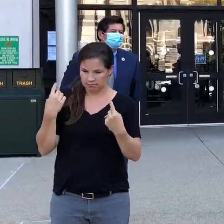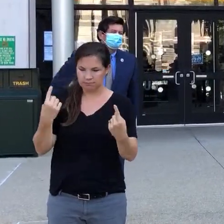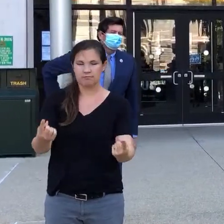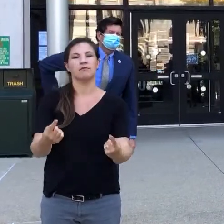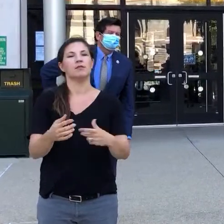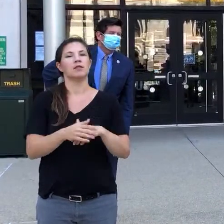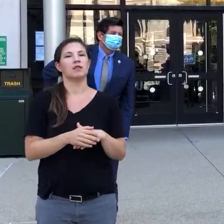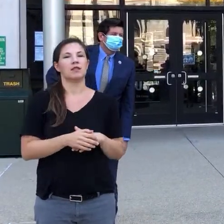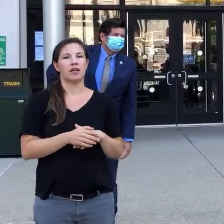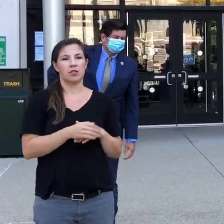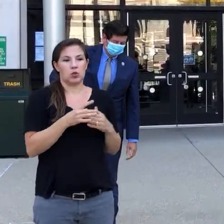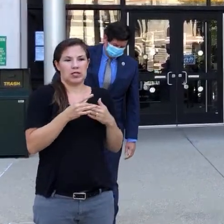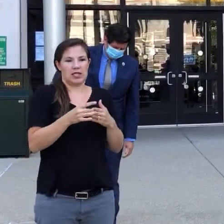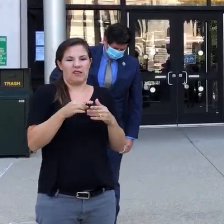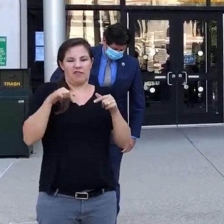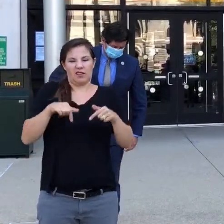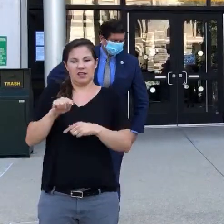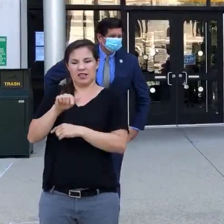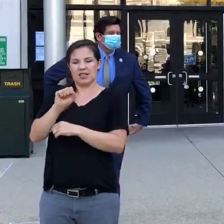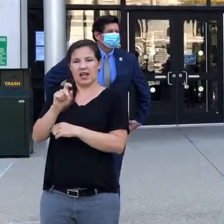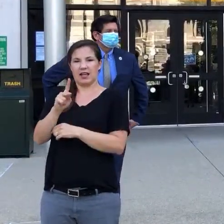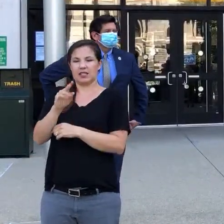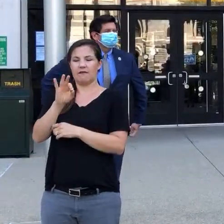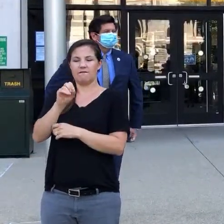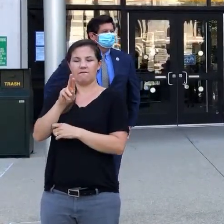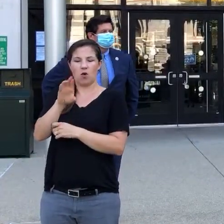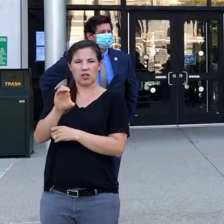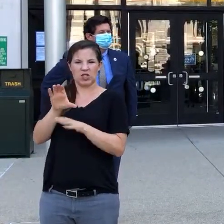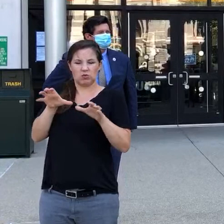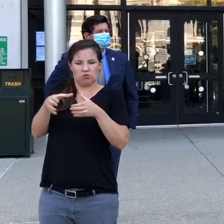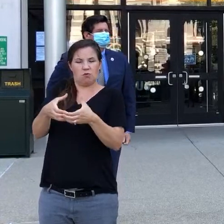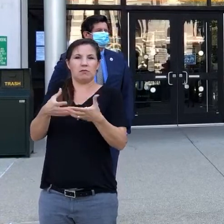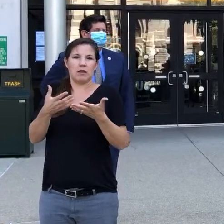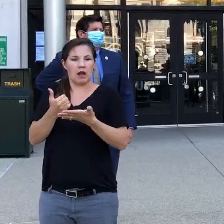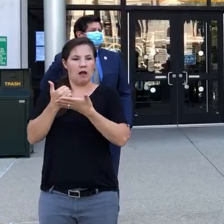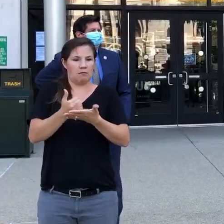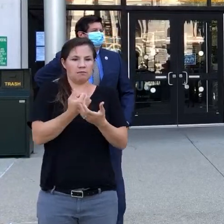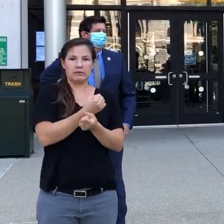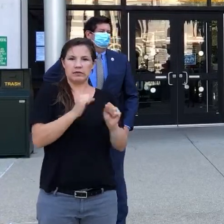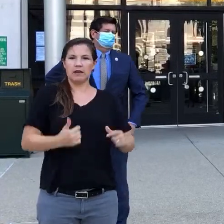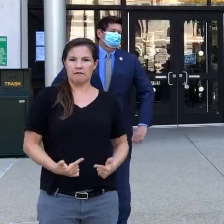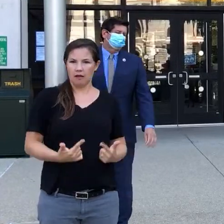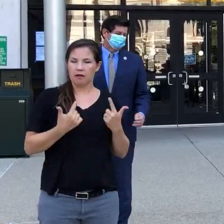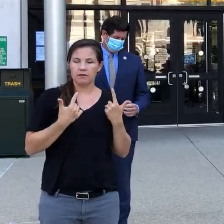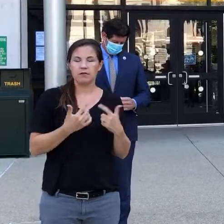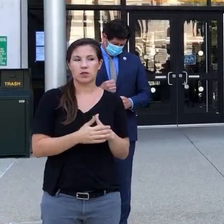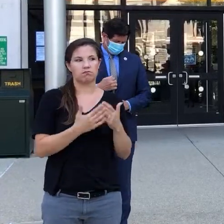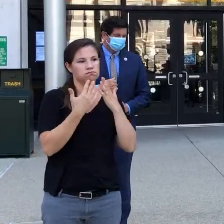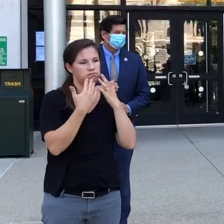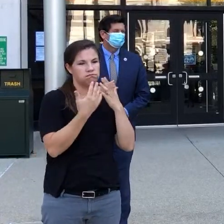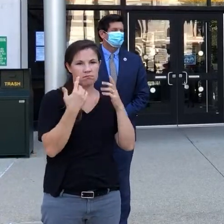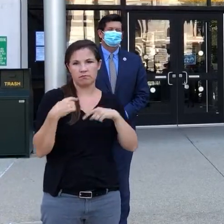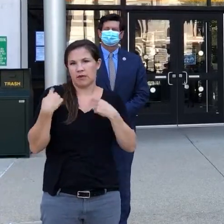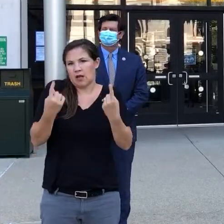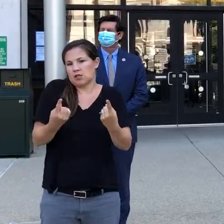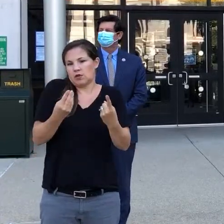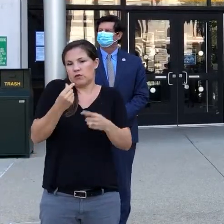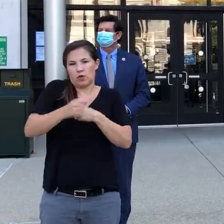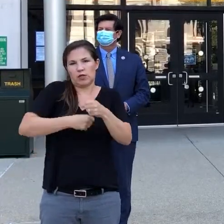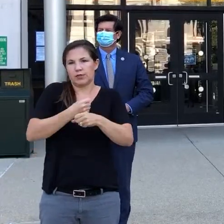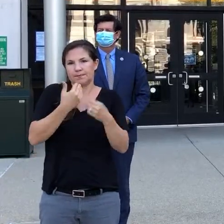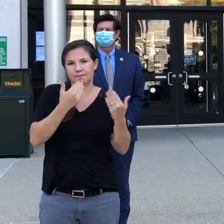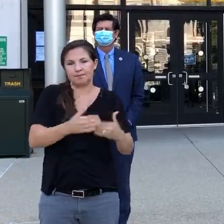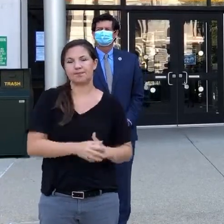the Erie County Opioid Task Force and what you've done to help save lives throughout this community over the course of the past few